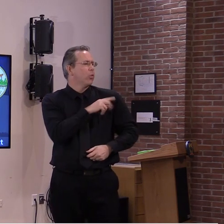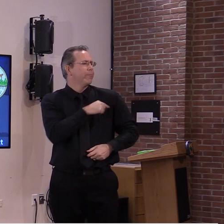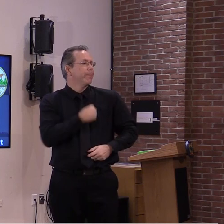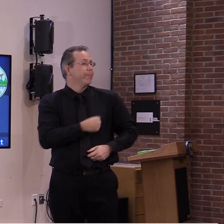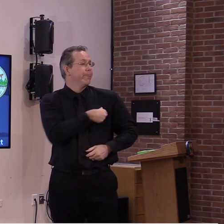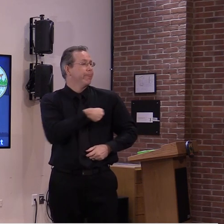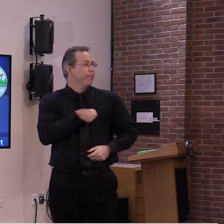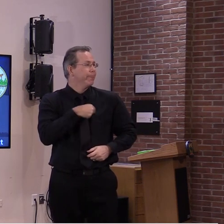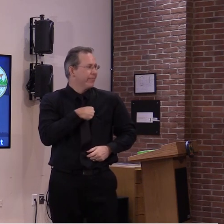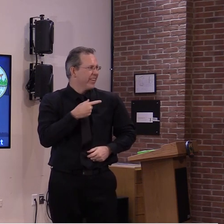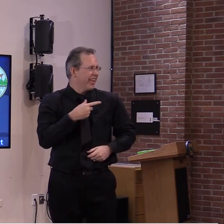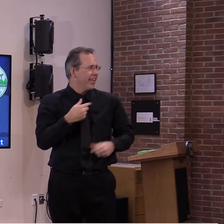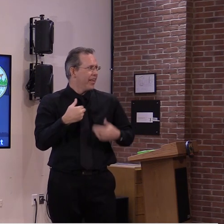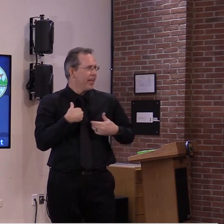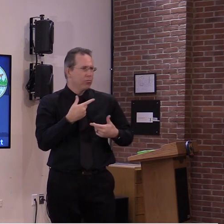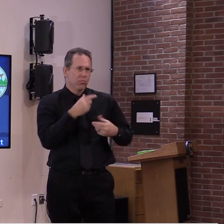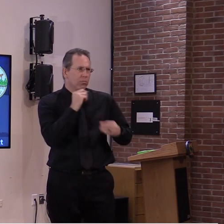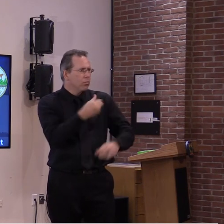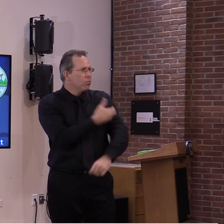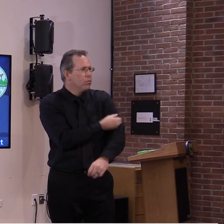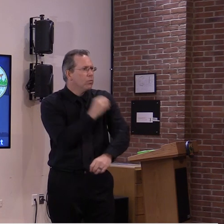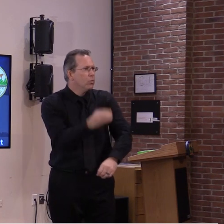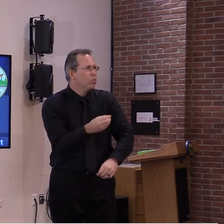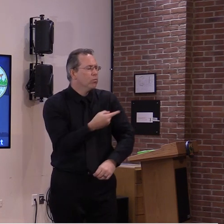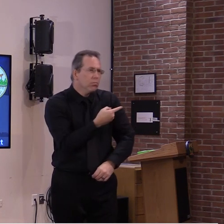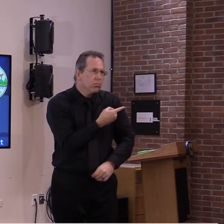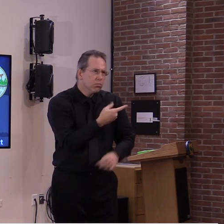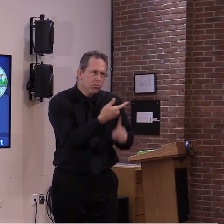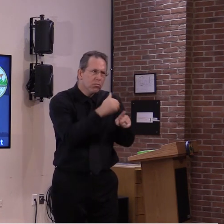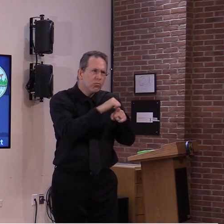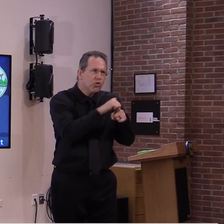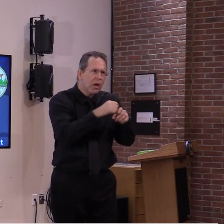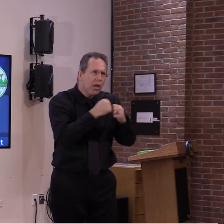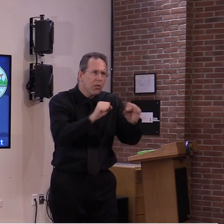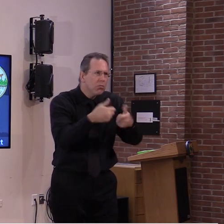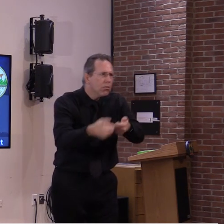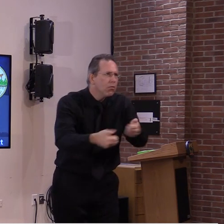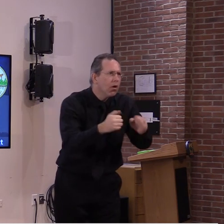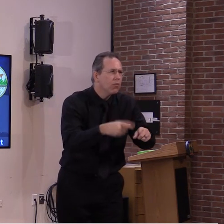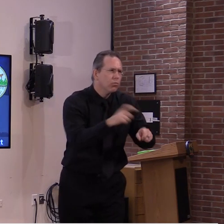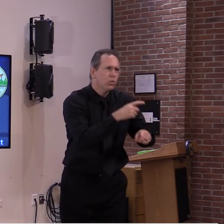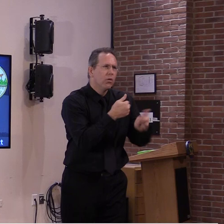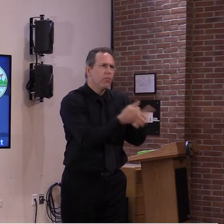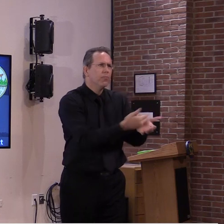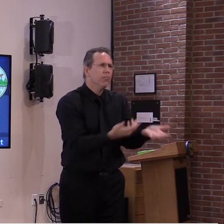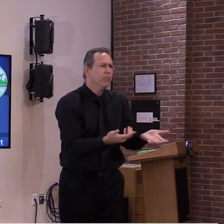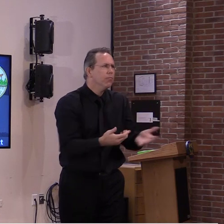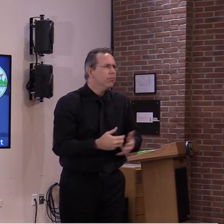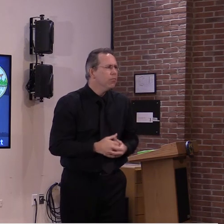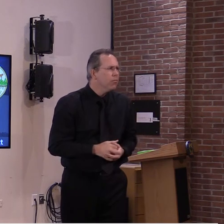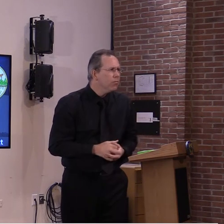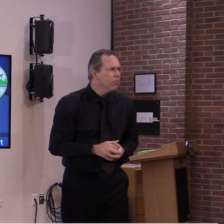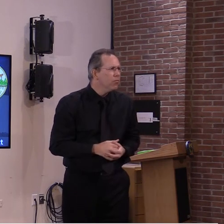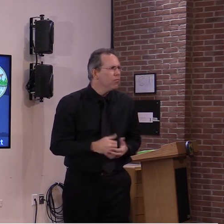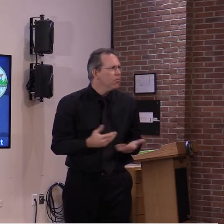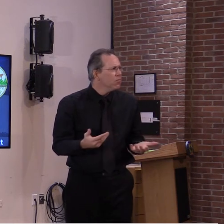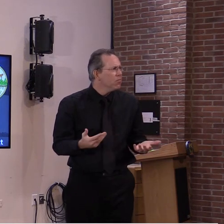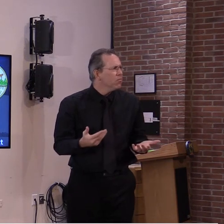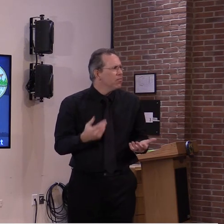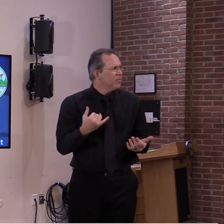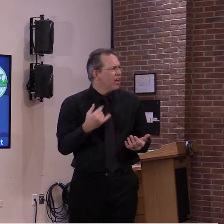Center. And somebody asked, will swimming lifeguards be put ahead of police and firefighters? And another